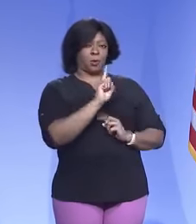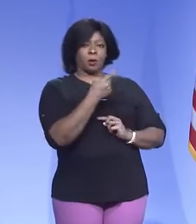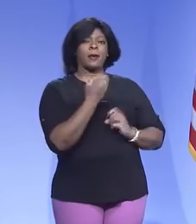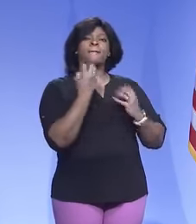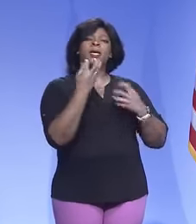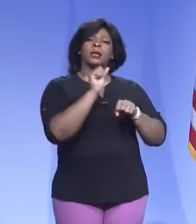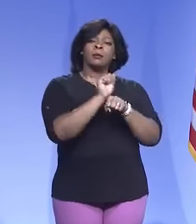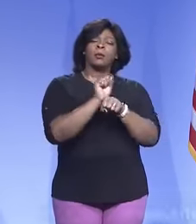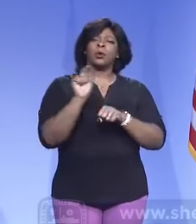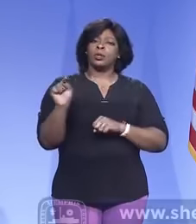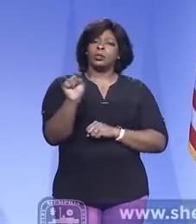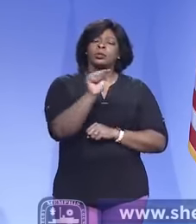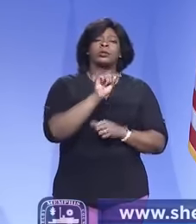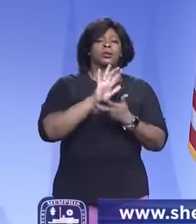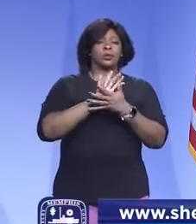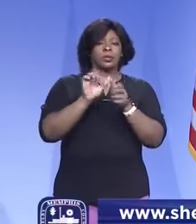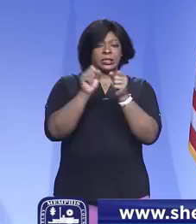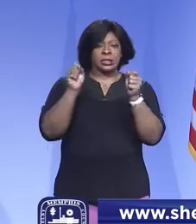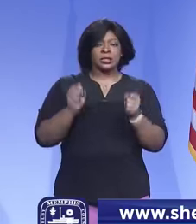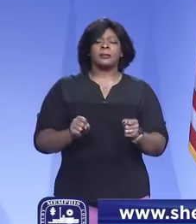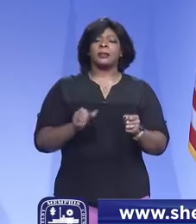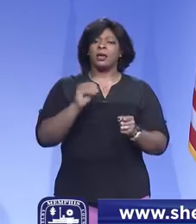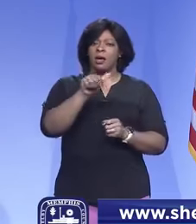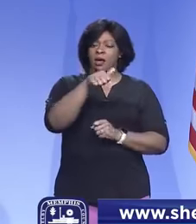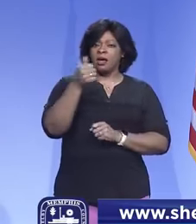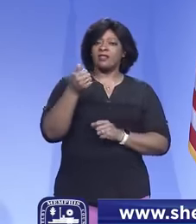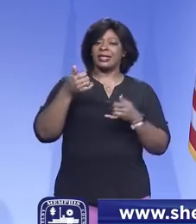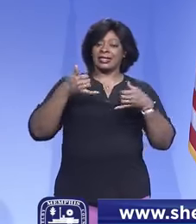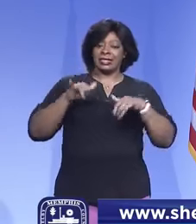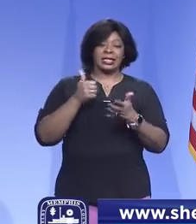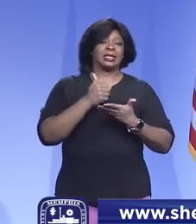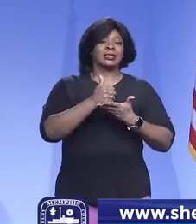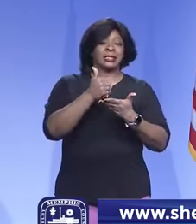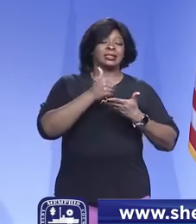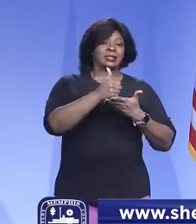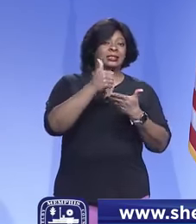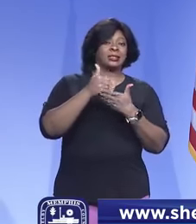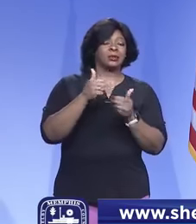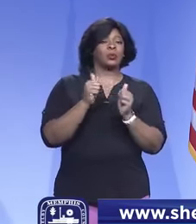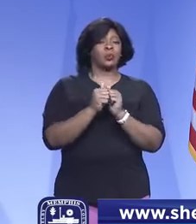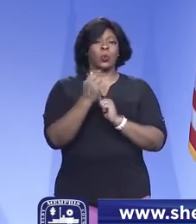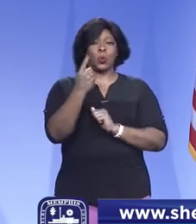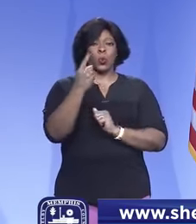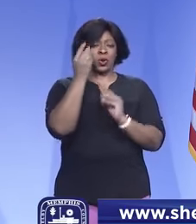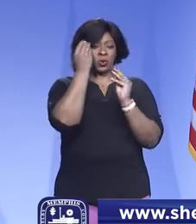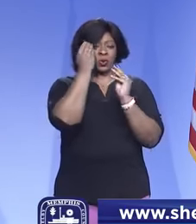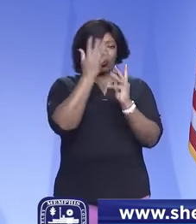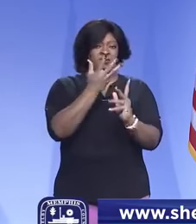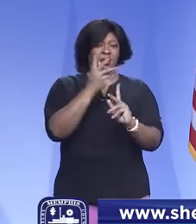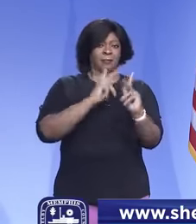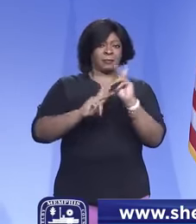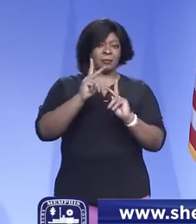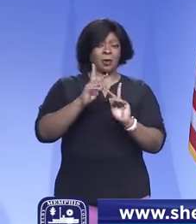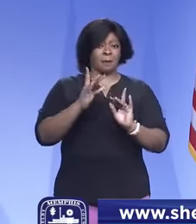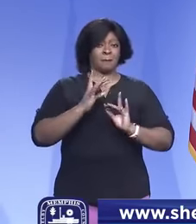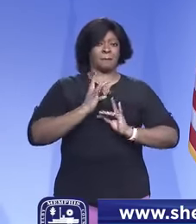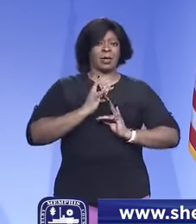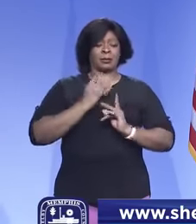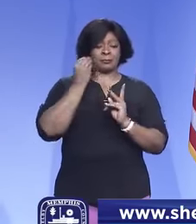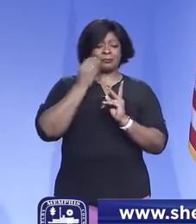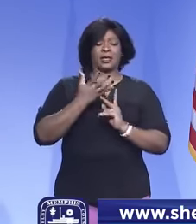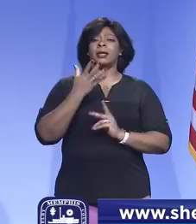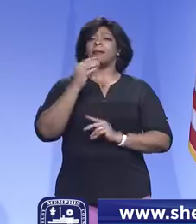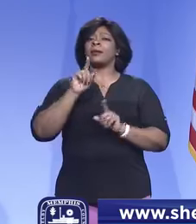Many employers, school systems, and others are assisting with one, notification of people who are positive, but